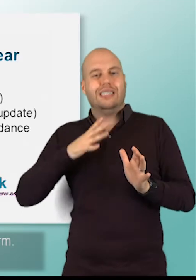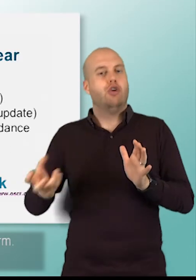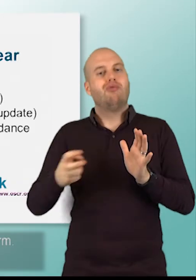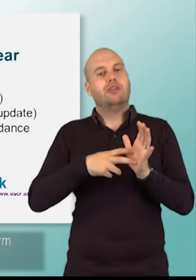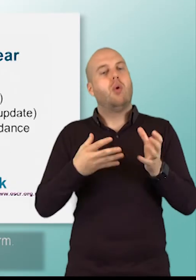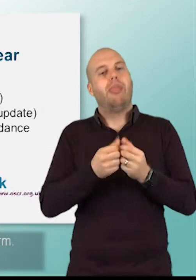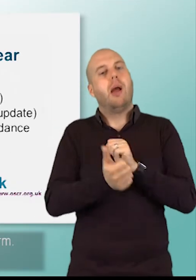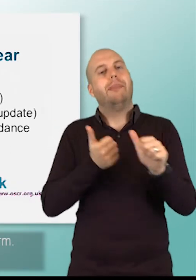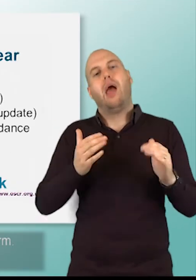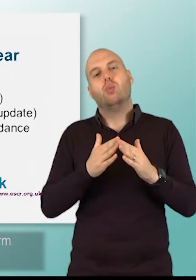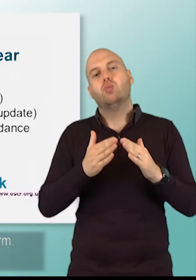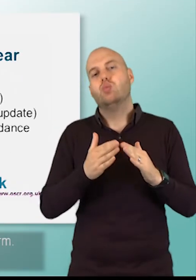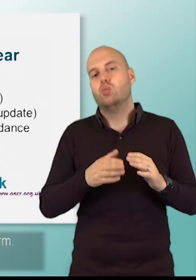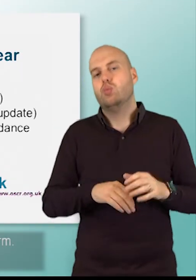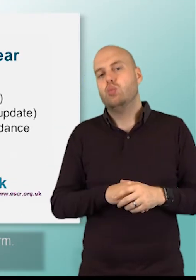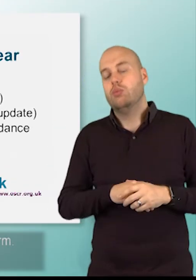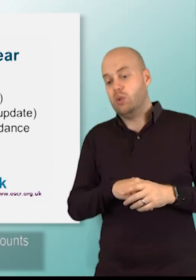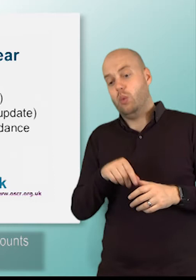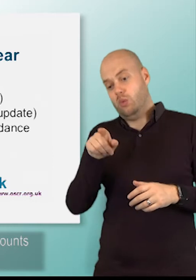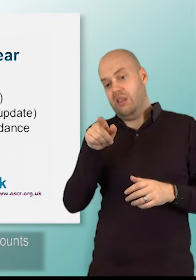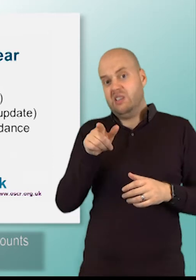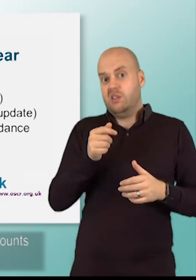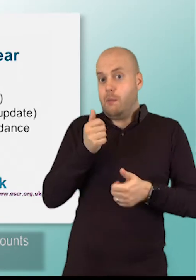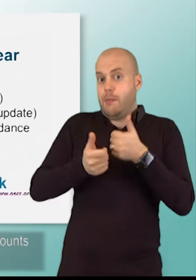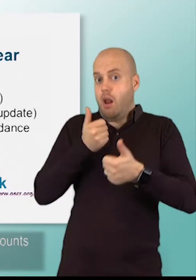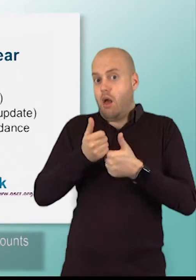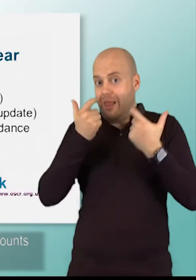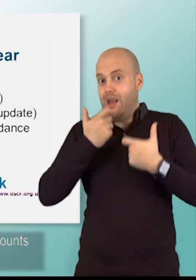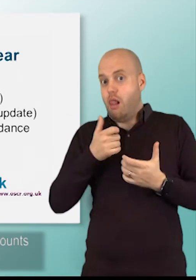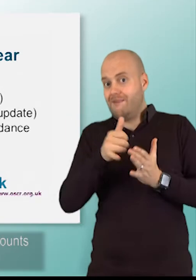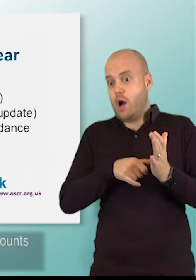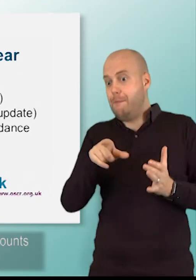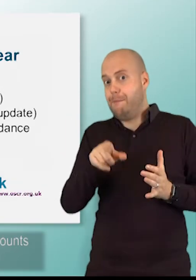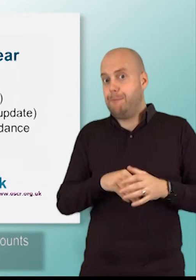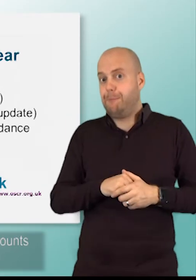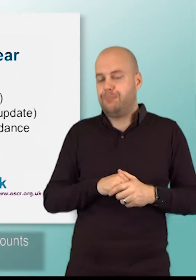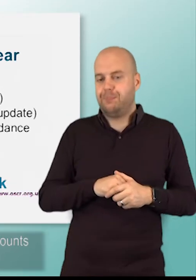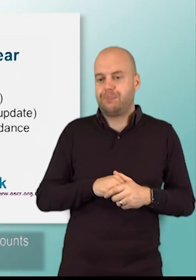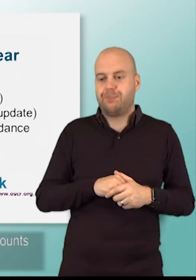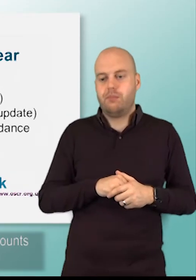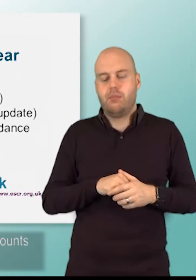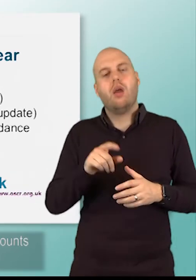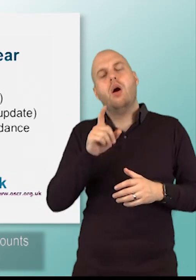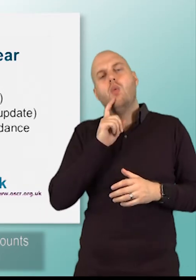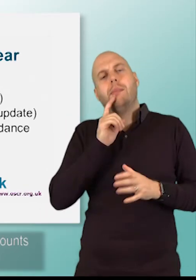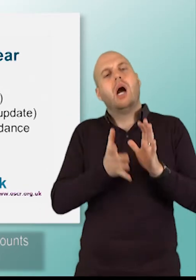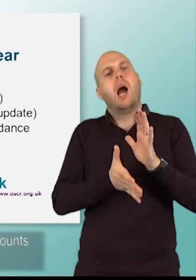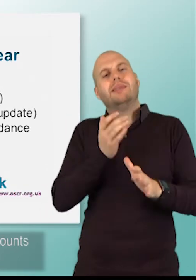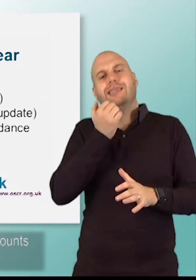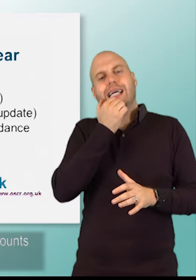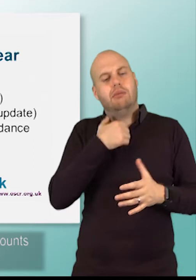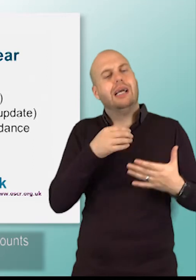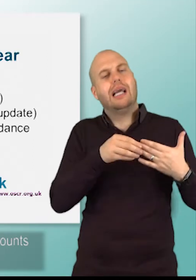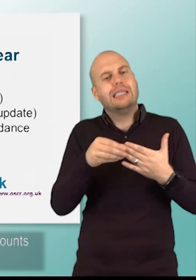popular new legal form. We'll be updating our guidance on consents, on